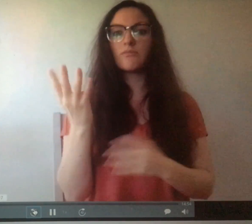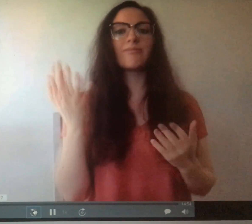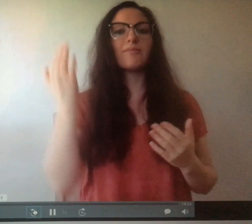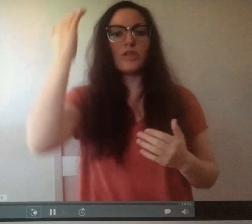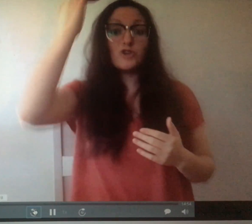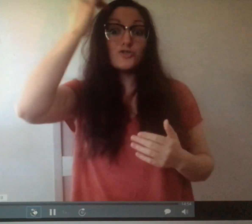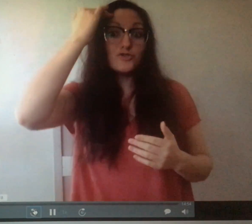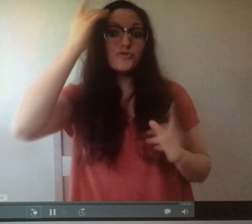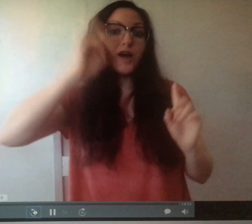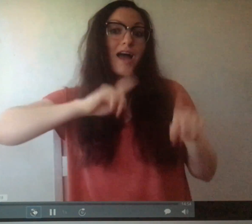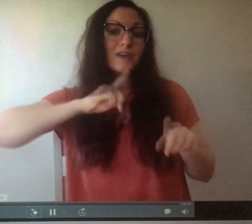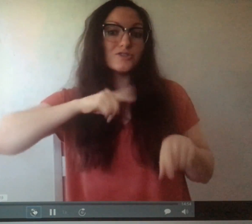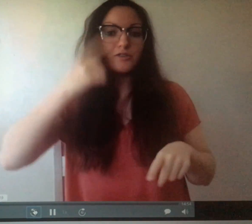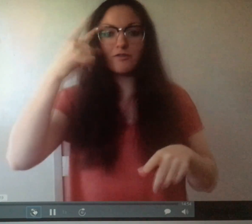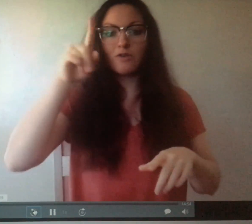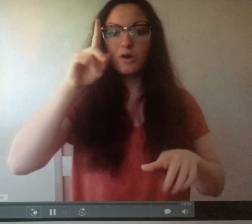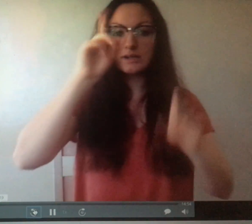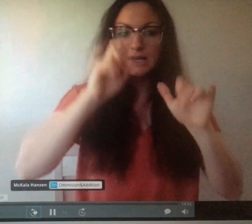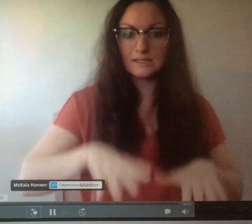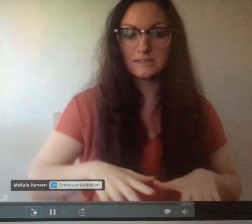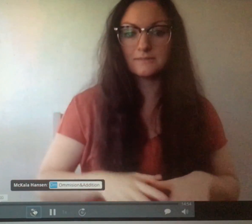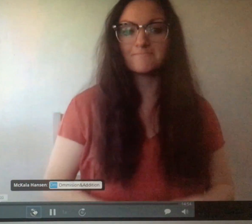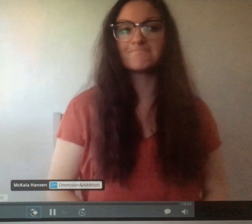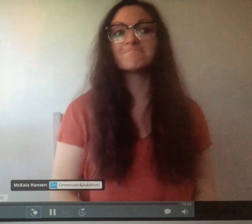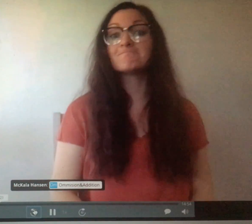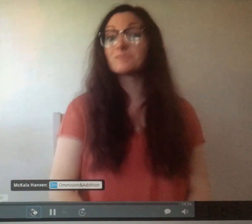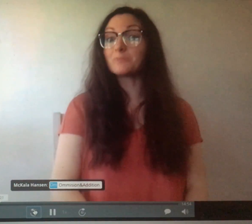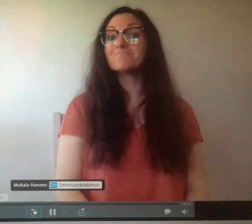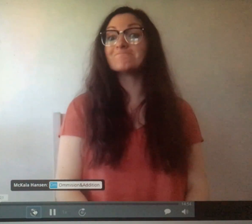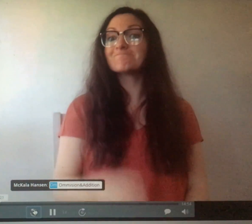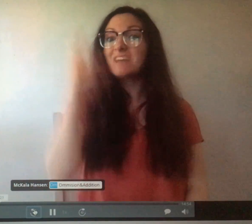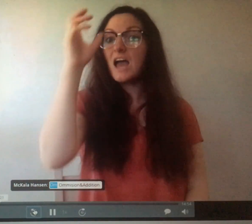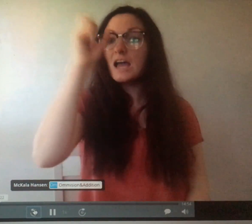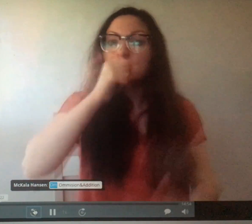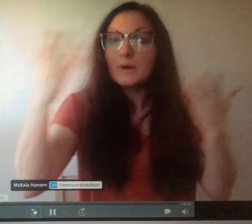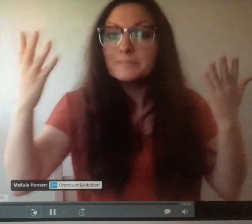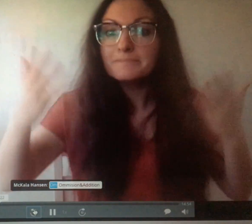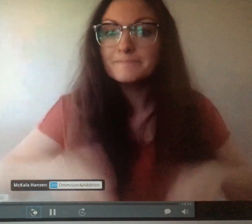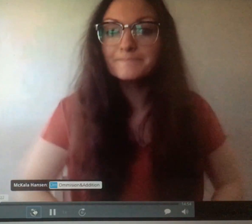Guess what? The midterm exam grades are being tossed.